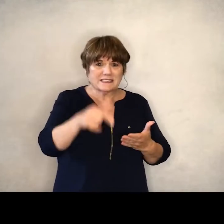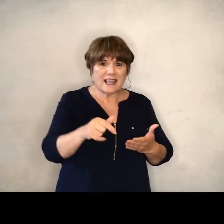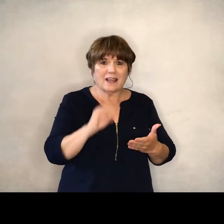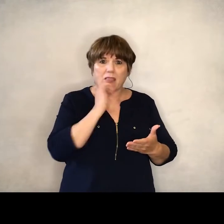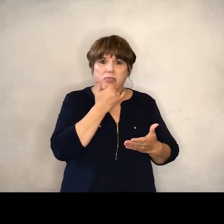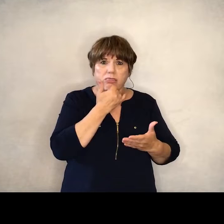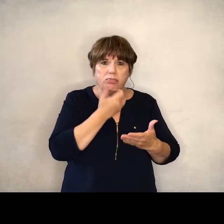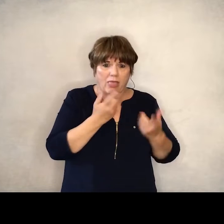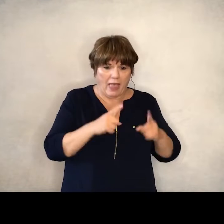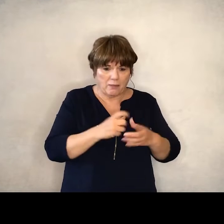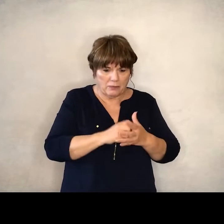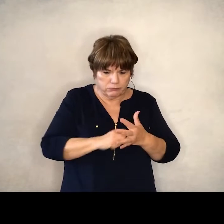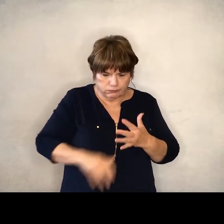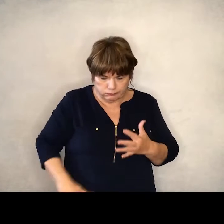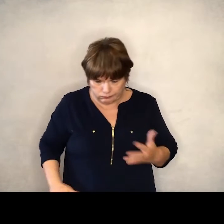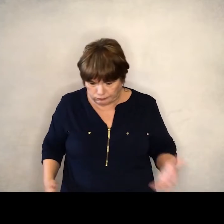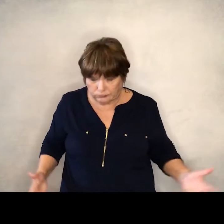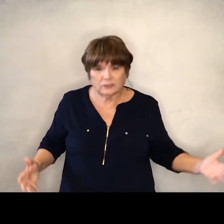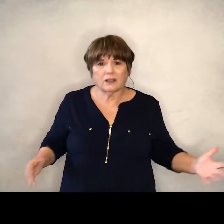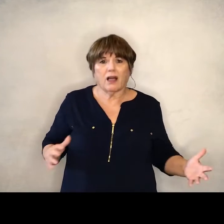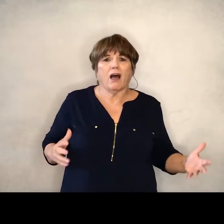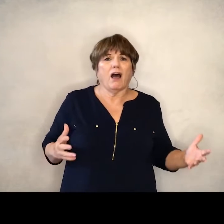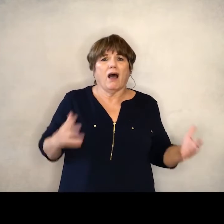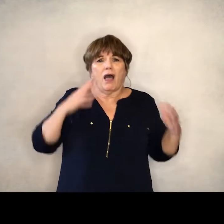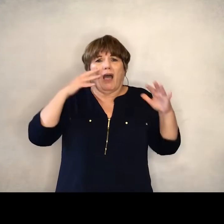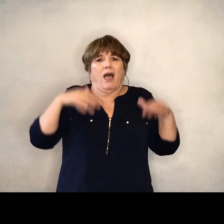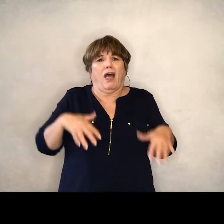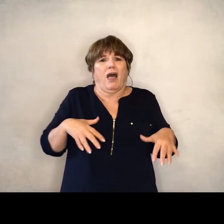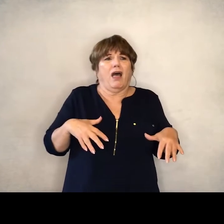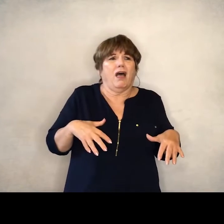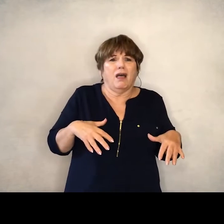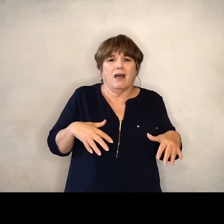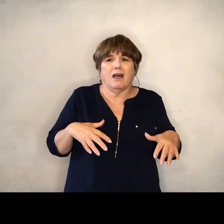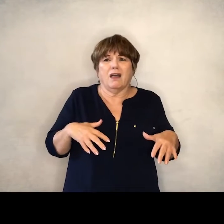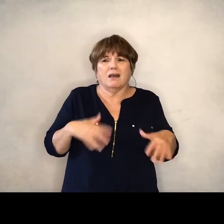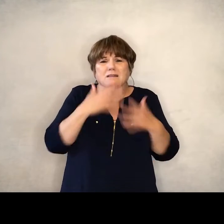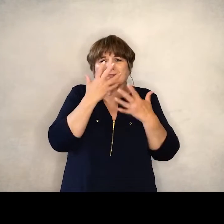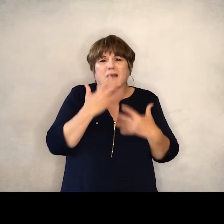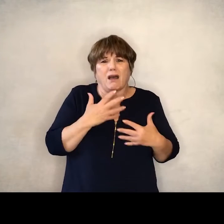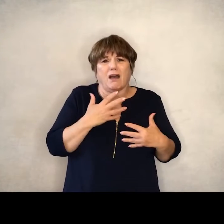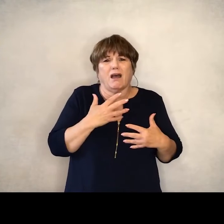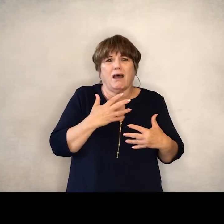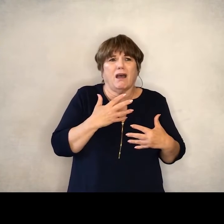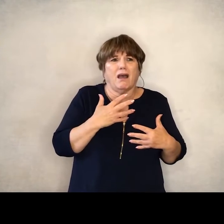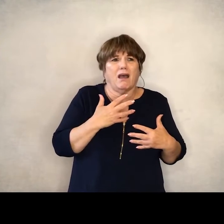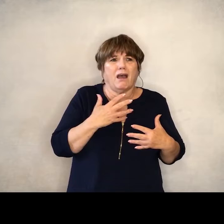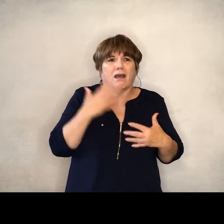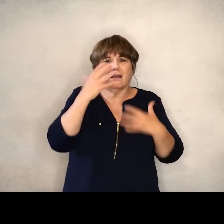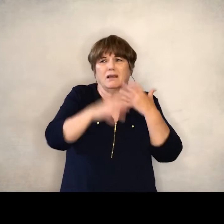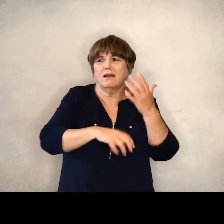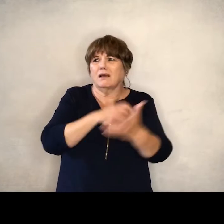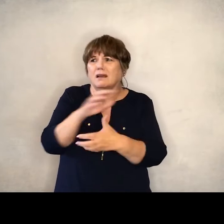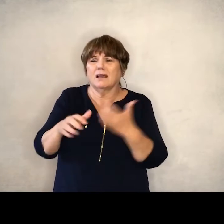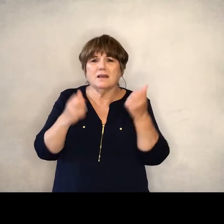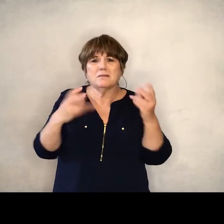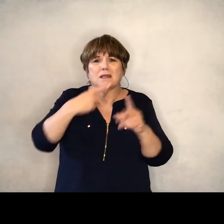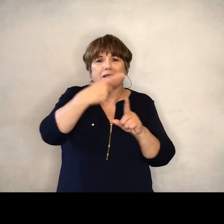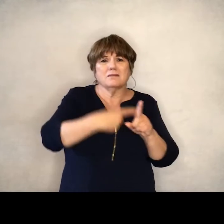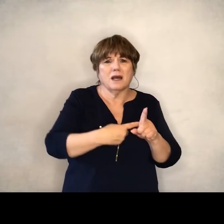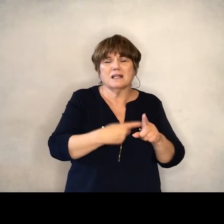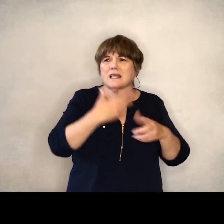She was devastated. She became profoundly sad and disillusioned, and for many months, she was angry at